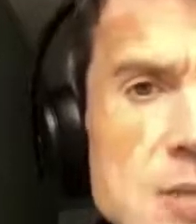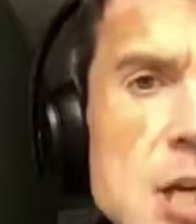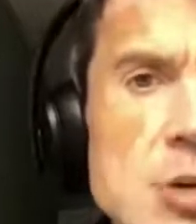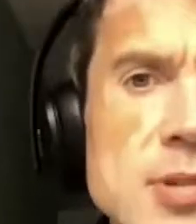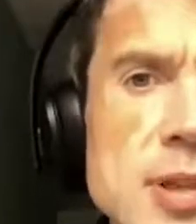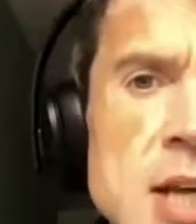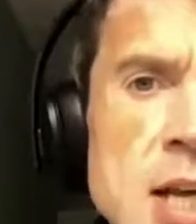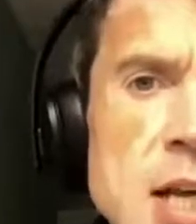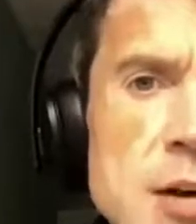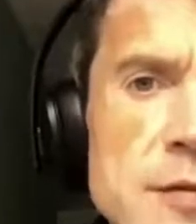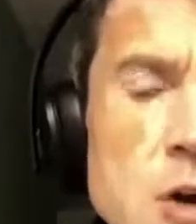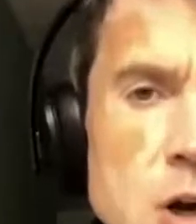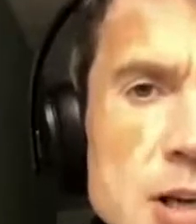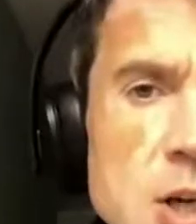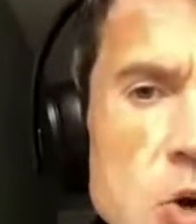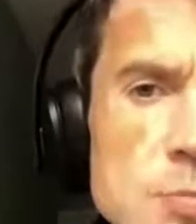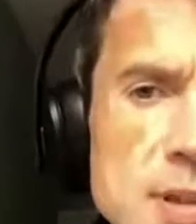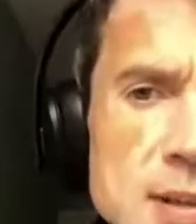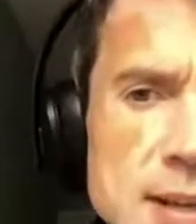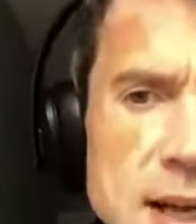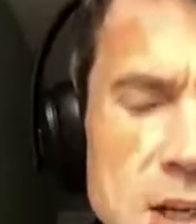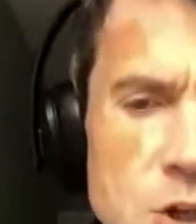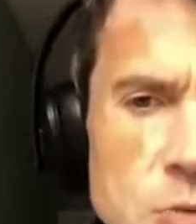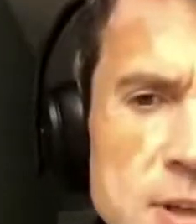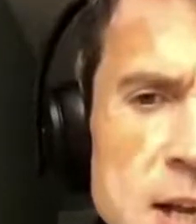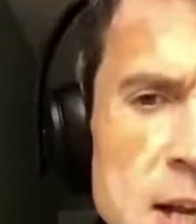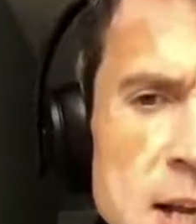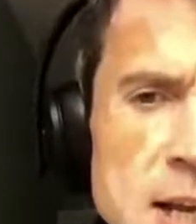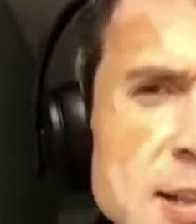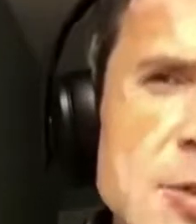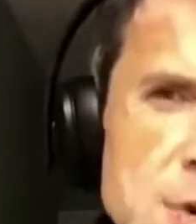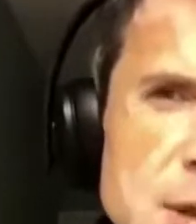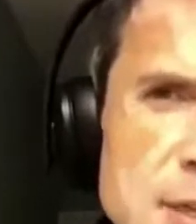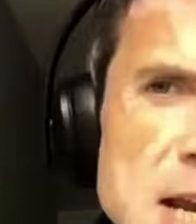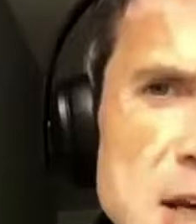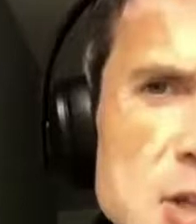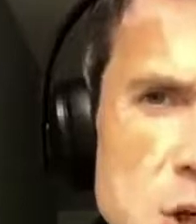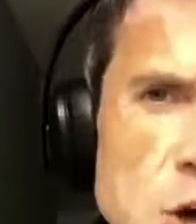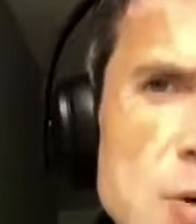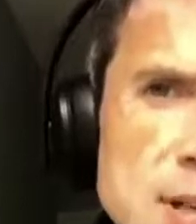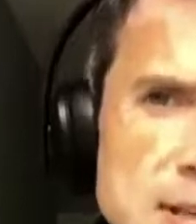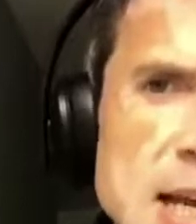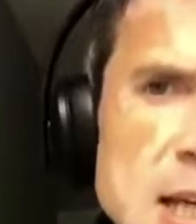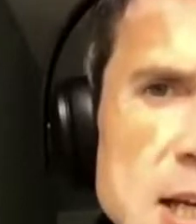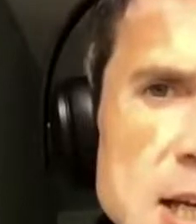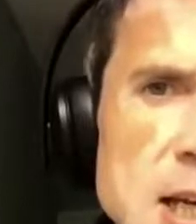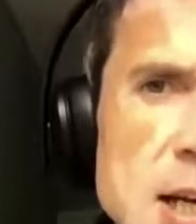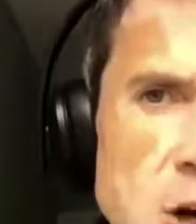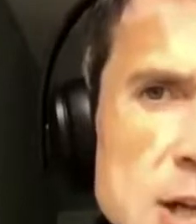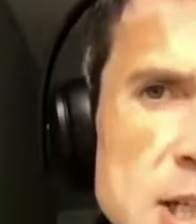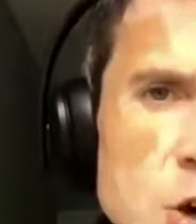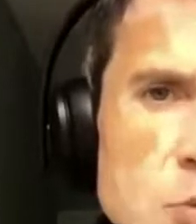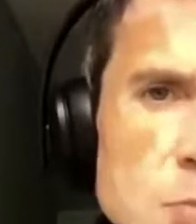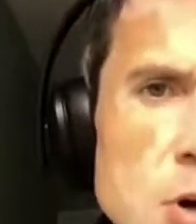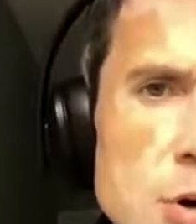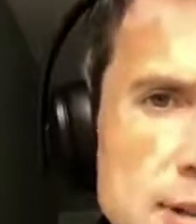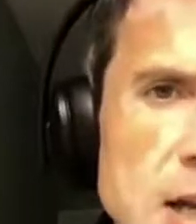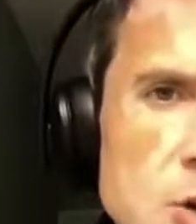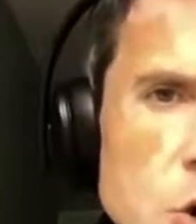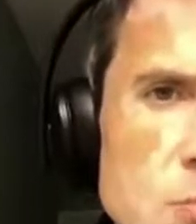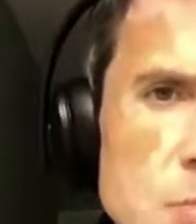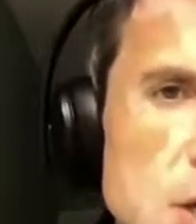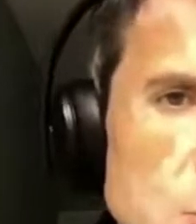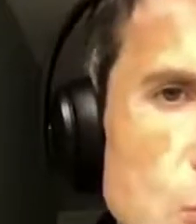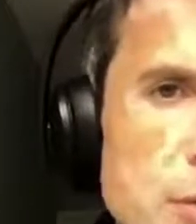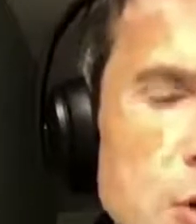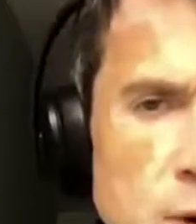time of year, to make use of holiday homes and second homes. Is it the right thing to go and stay in a holiday home or a